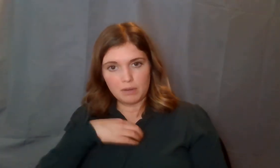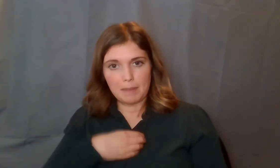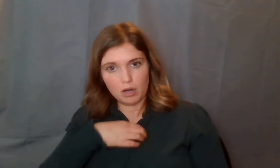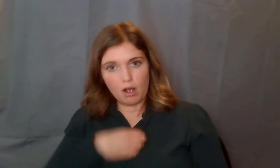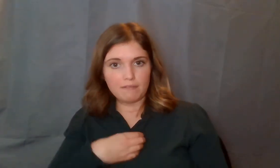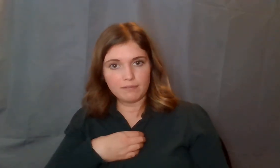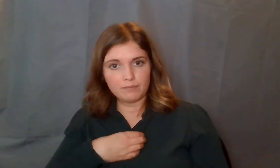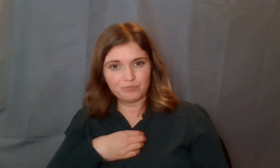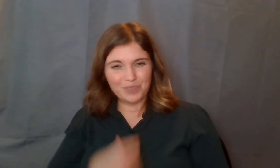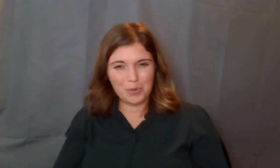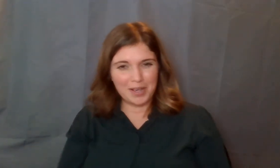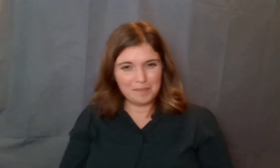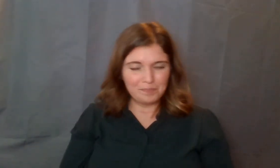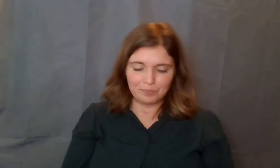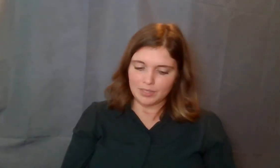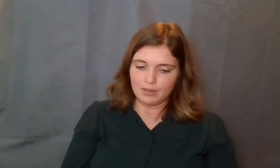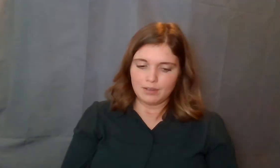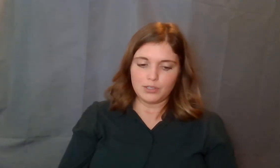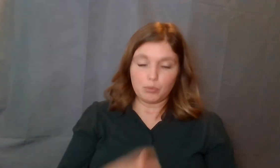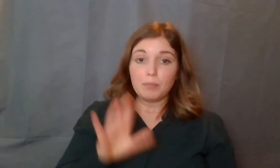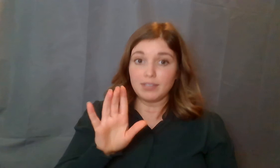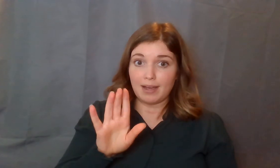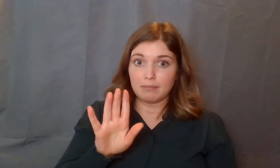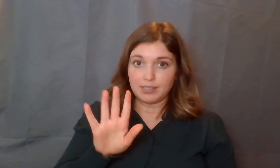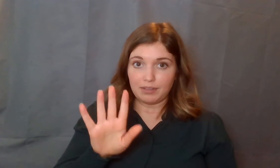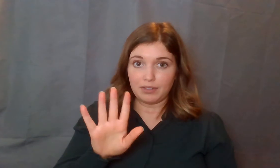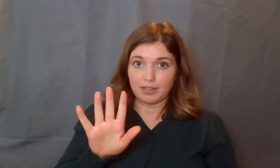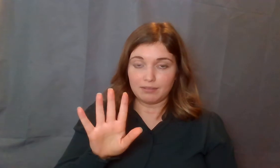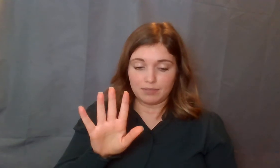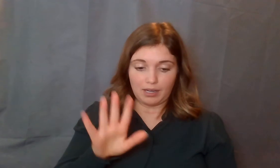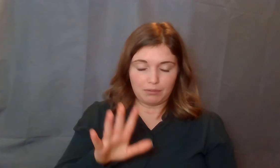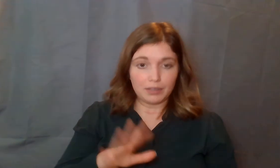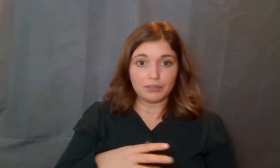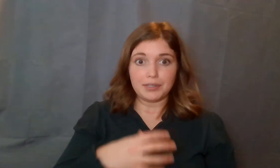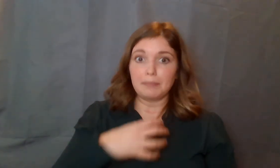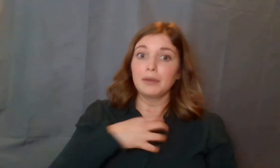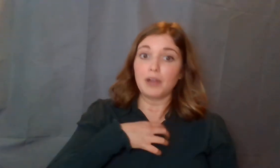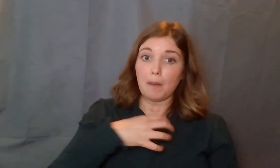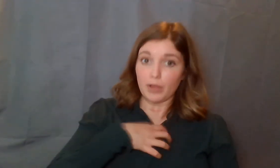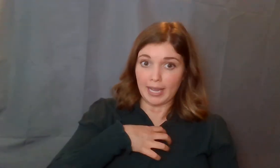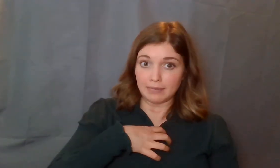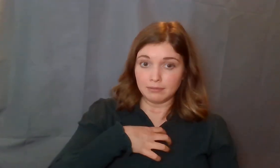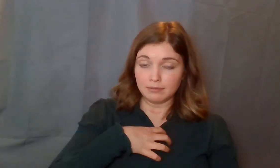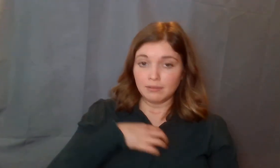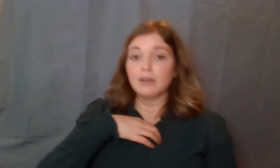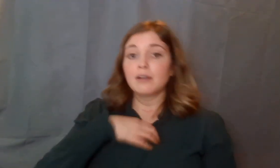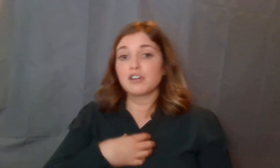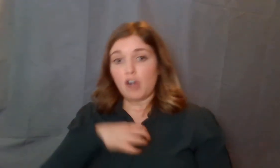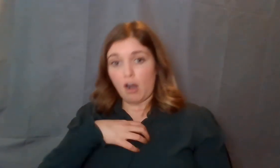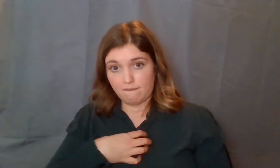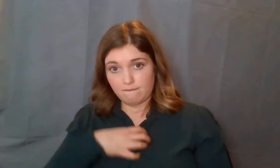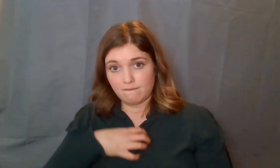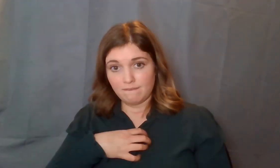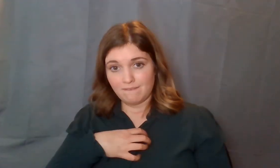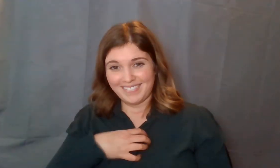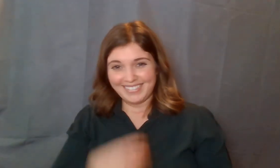remember cough. Okay? So one more time, because I think I said it wrong the first time. Complain, cough.